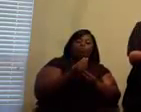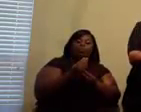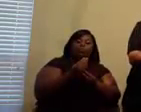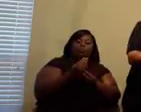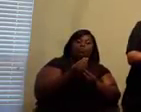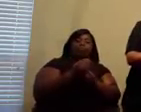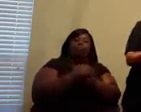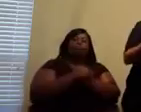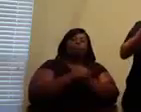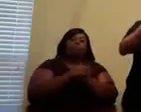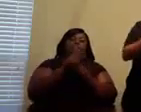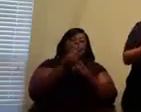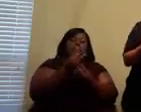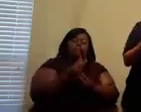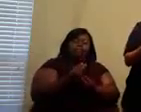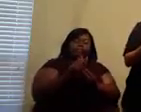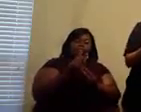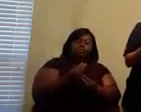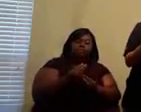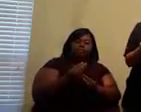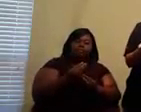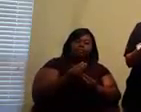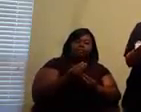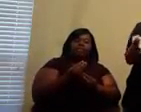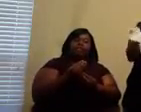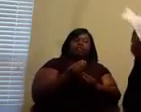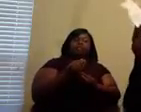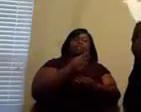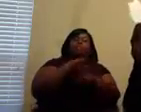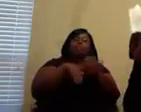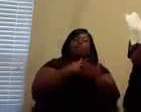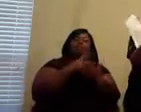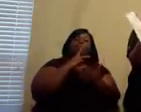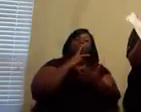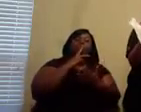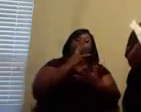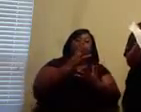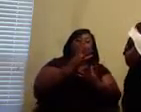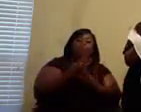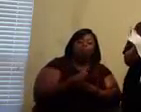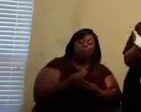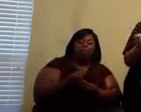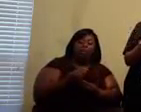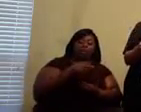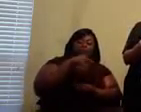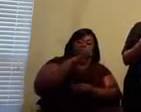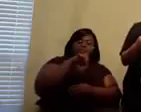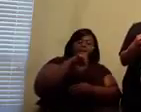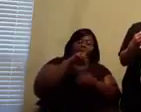it into this to keep the top layer dry, which is also cotton.